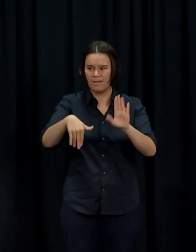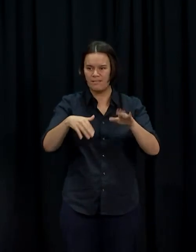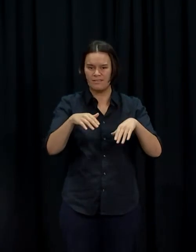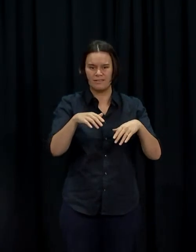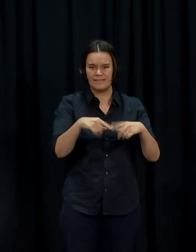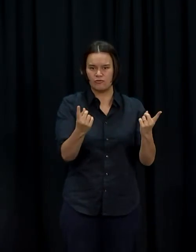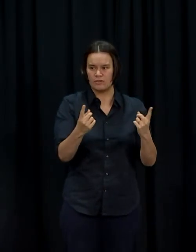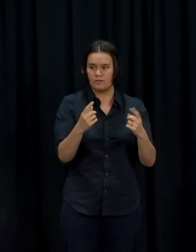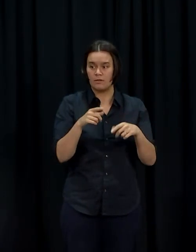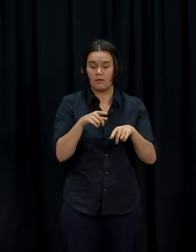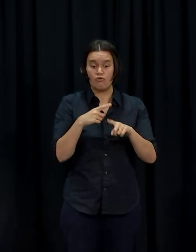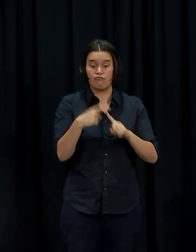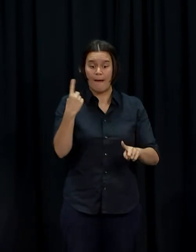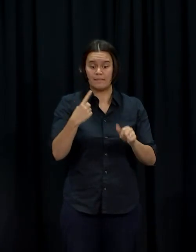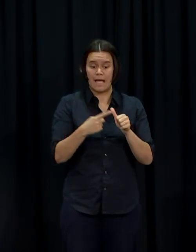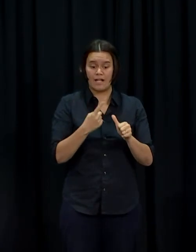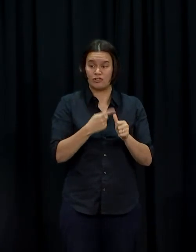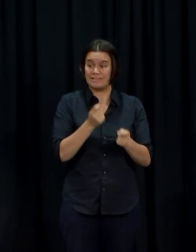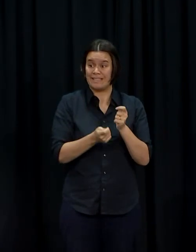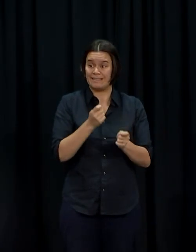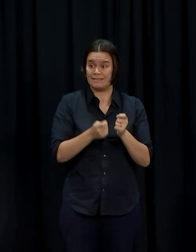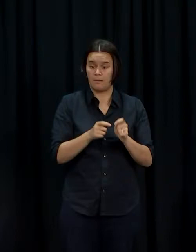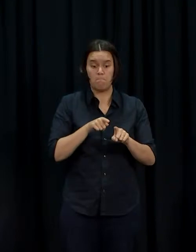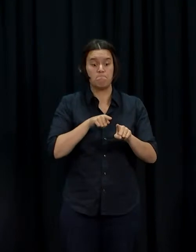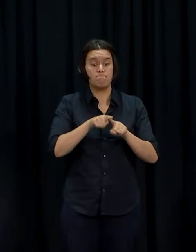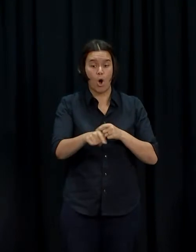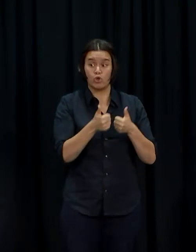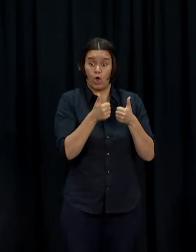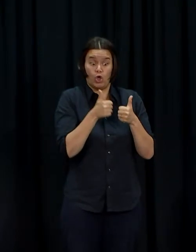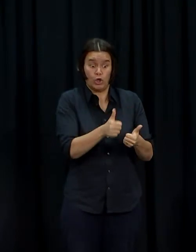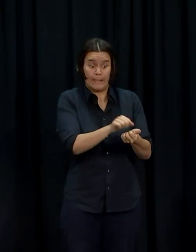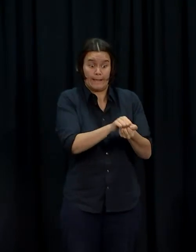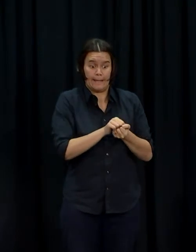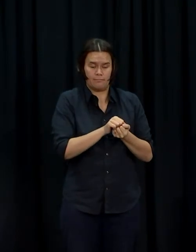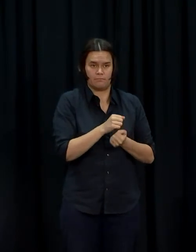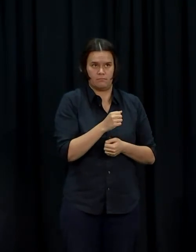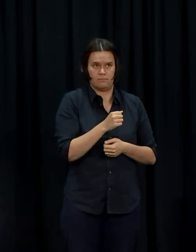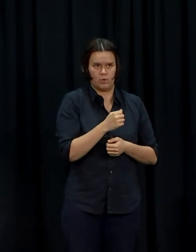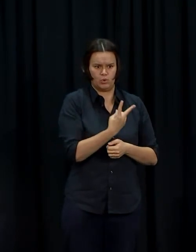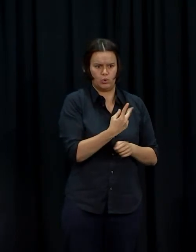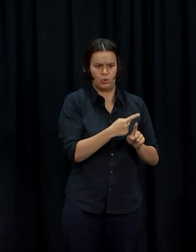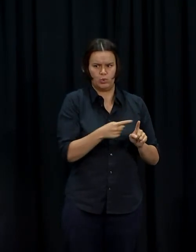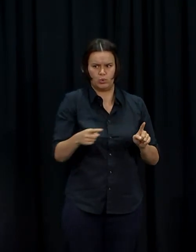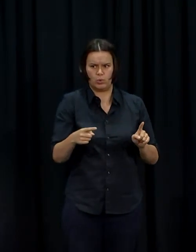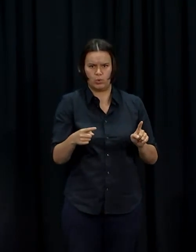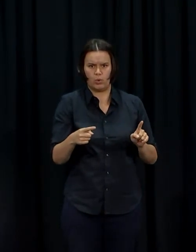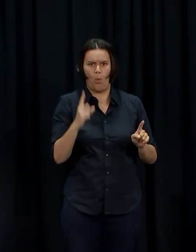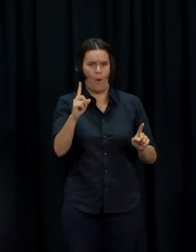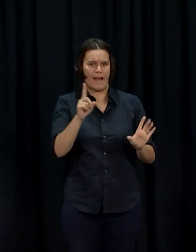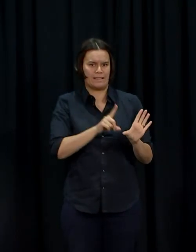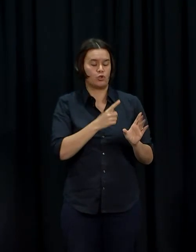most of them it's between 2 months and 6 months is my 2 months and 12 months is my understanding. Yeah.